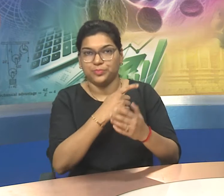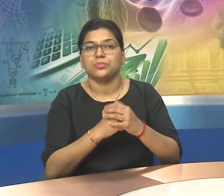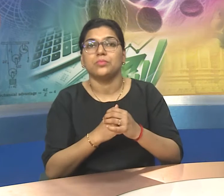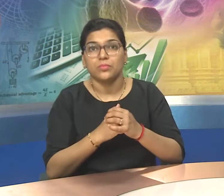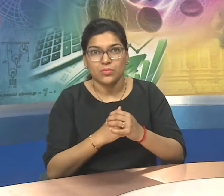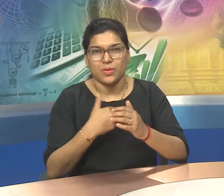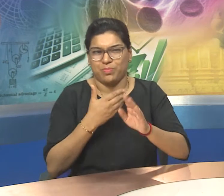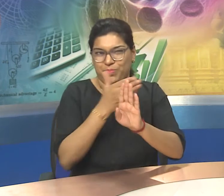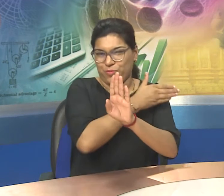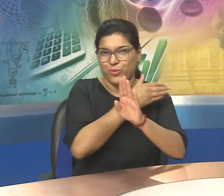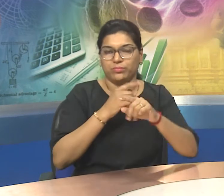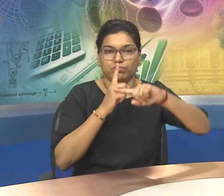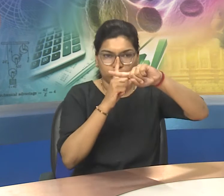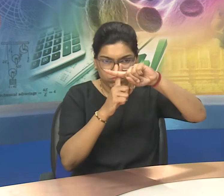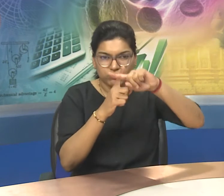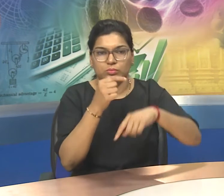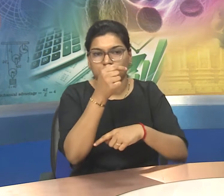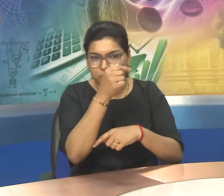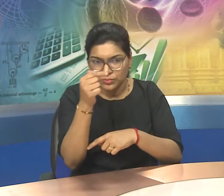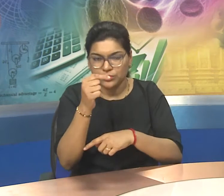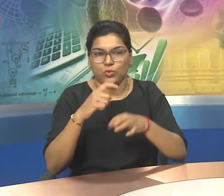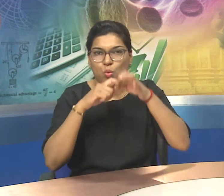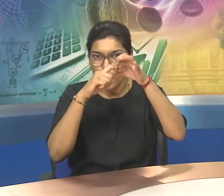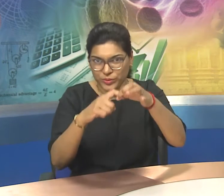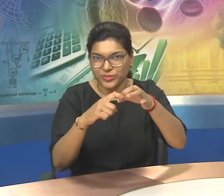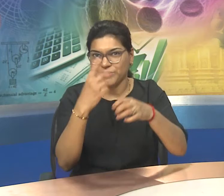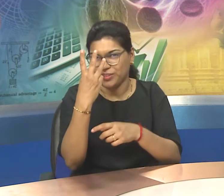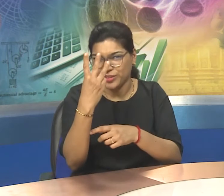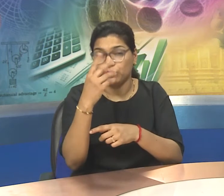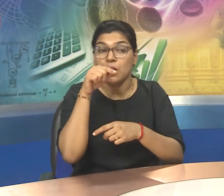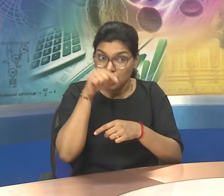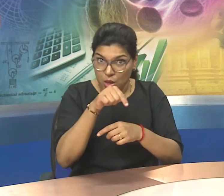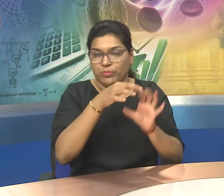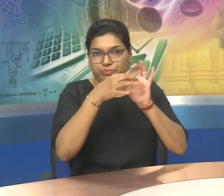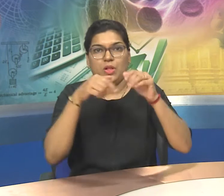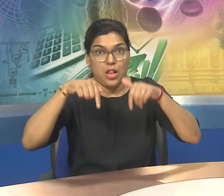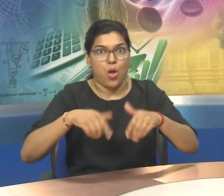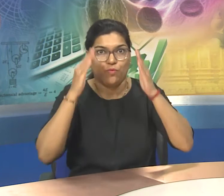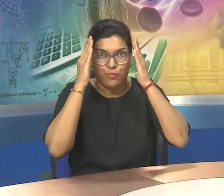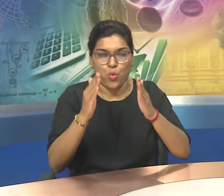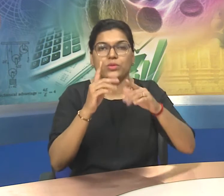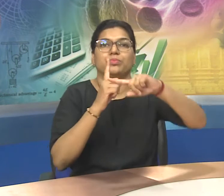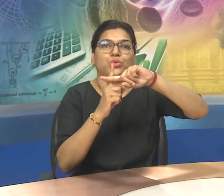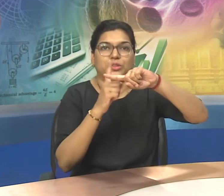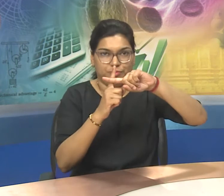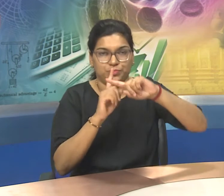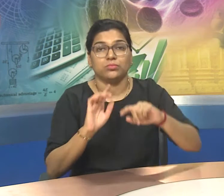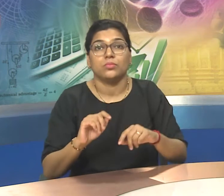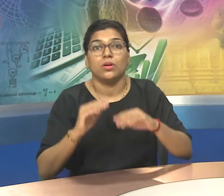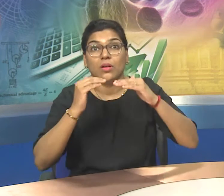Now, we can see these examples. These are the positive sentences. So, we would